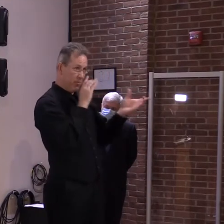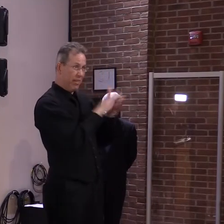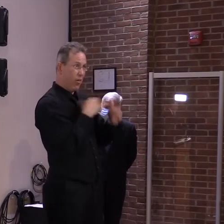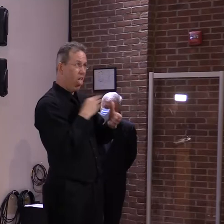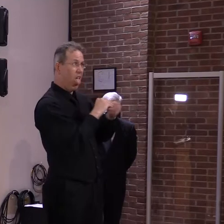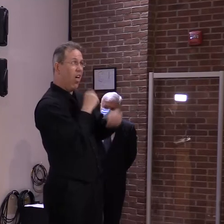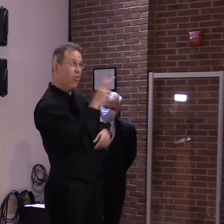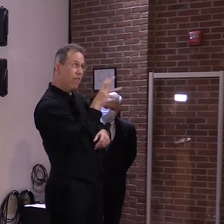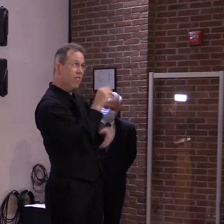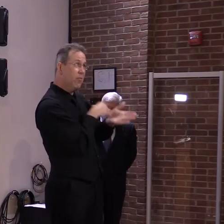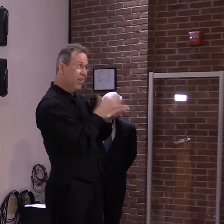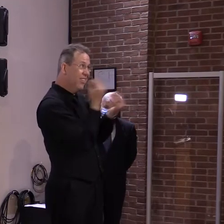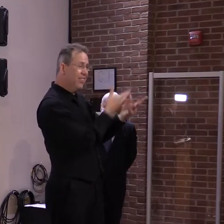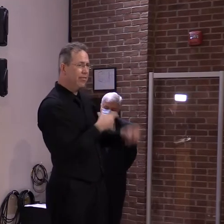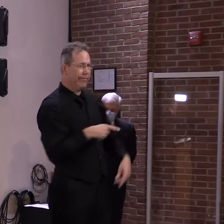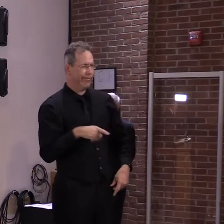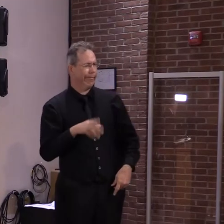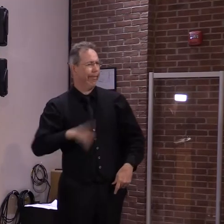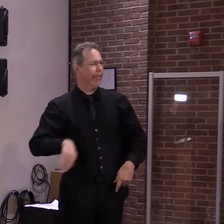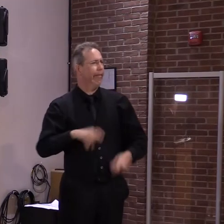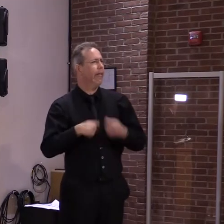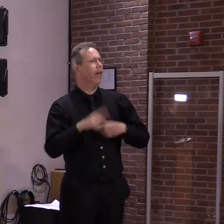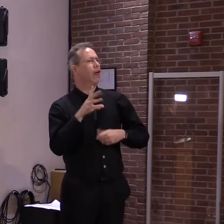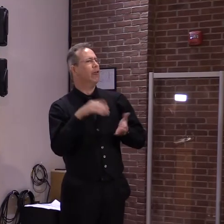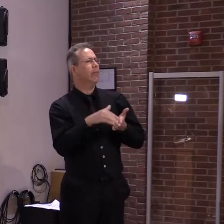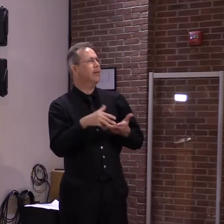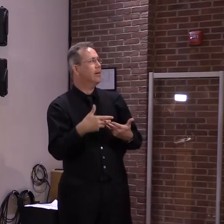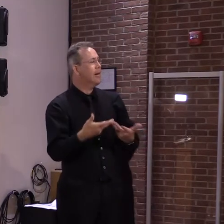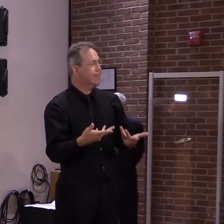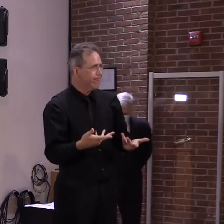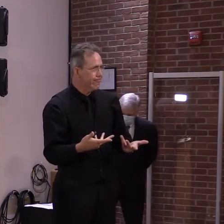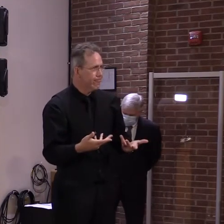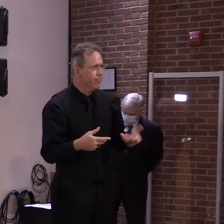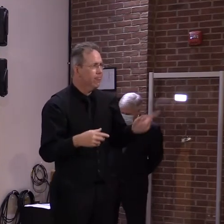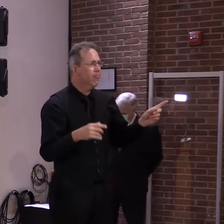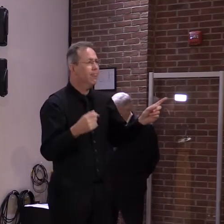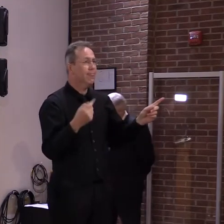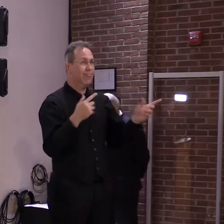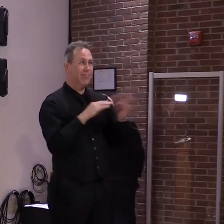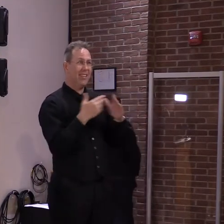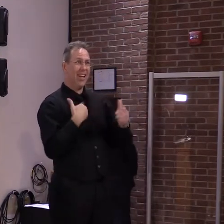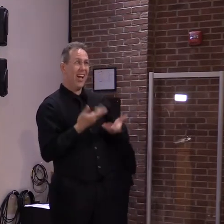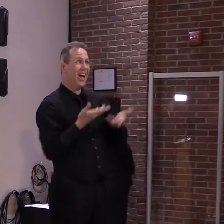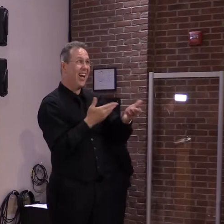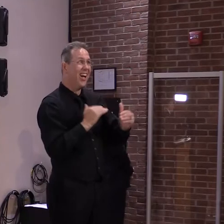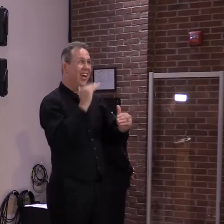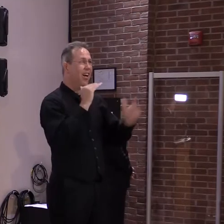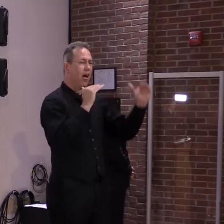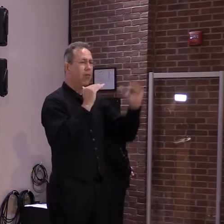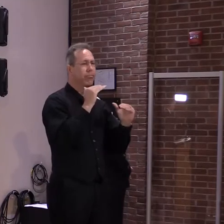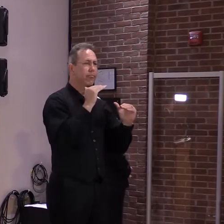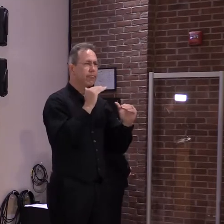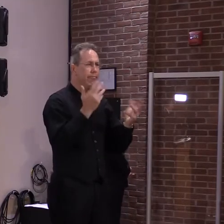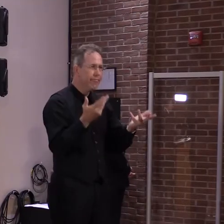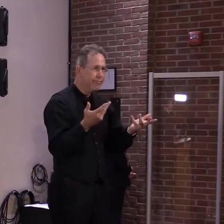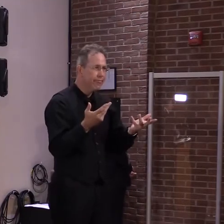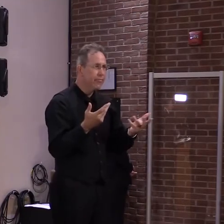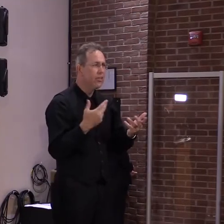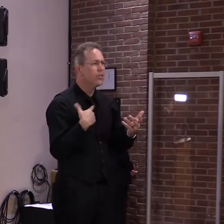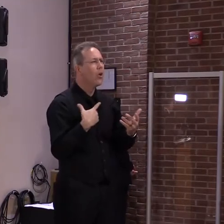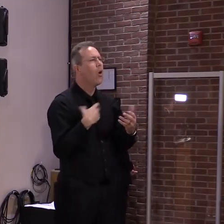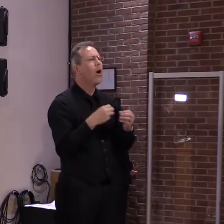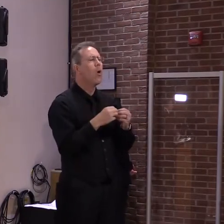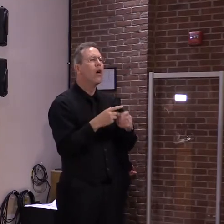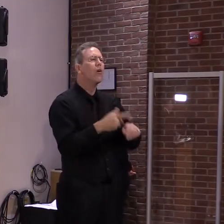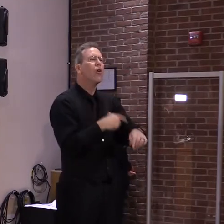But it is short of what I'd requested, and that's why I want a longer-term plan, something of a master plan,